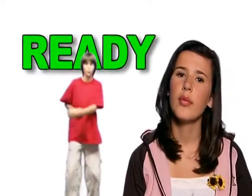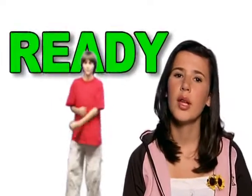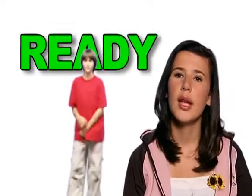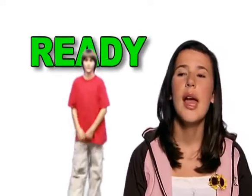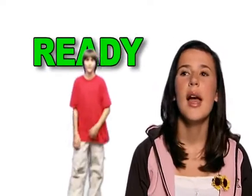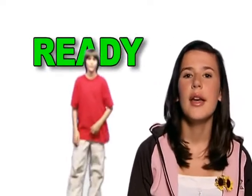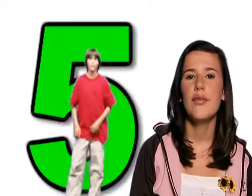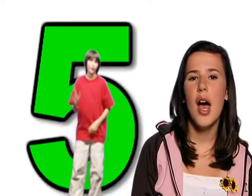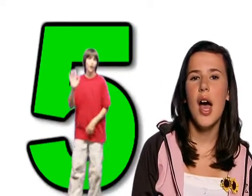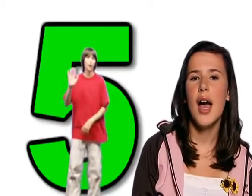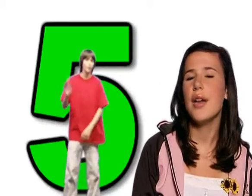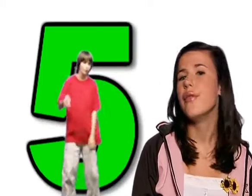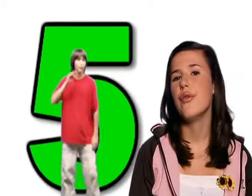Ready? In